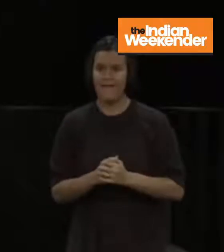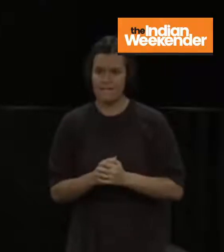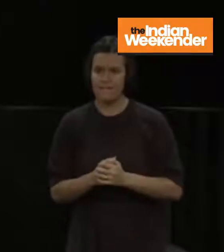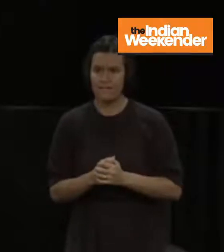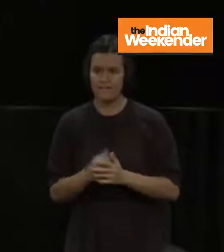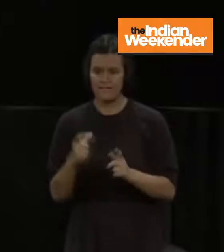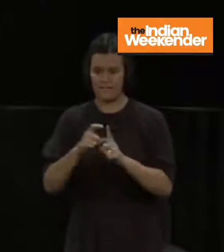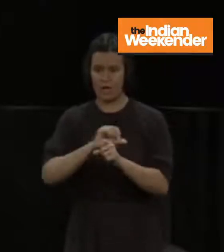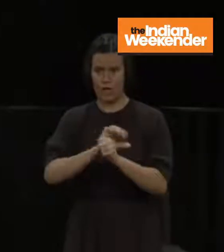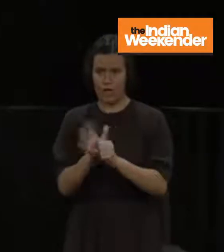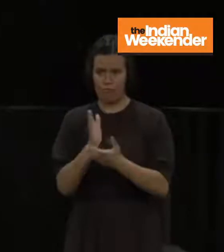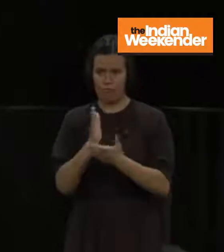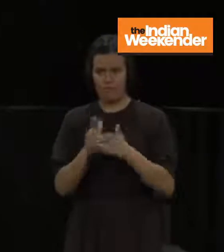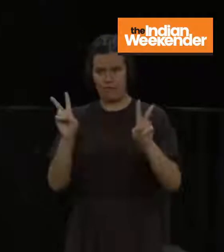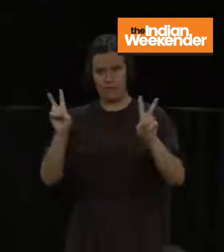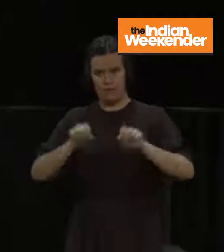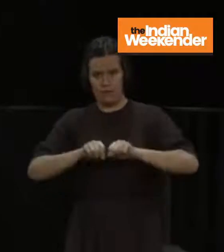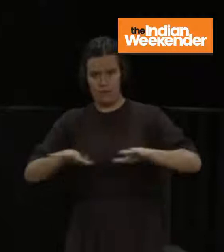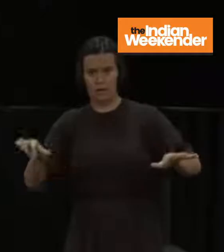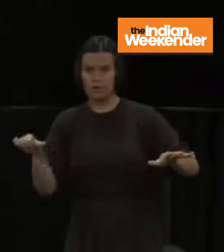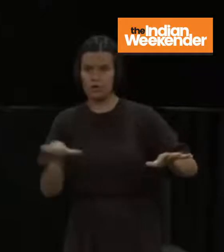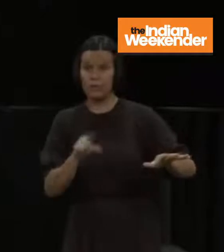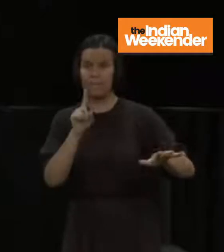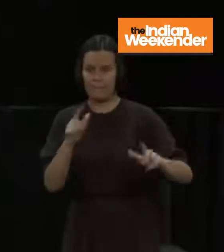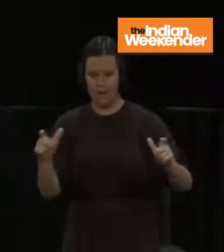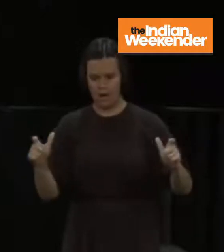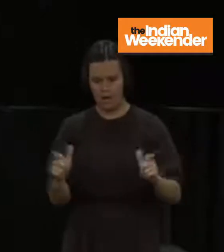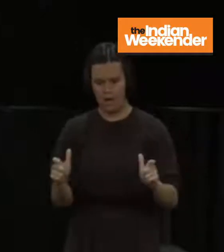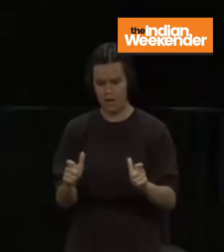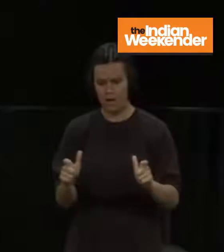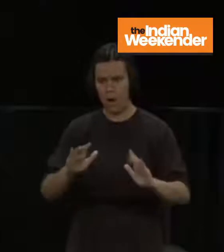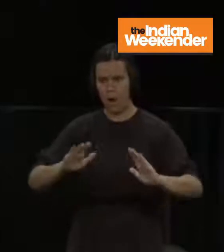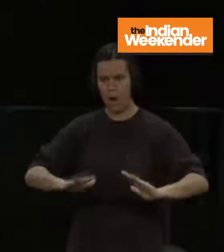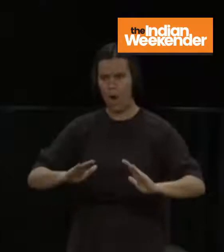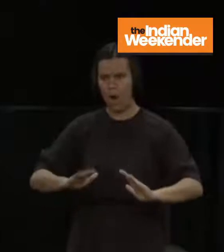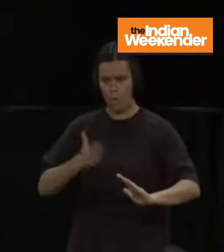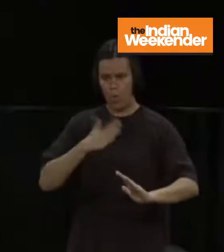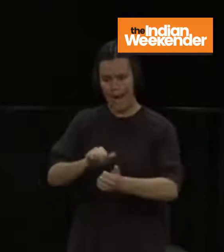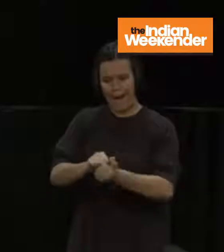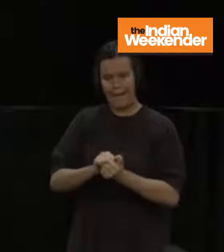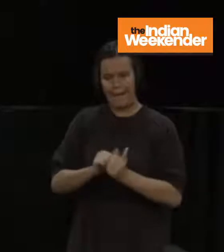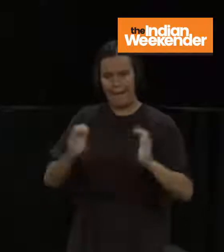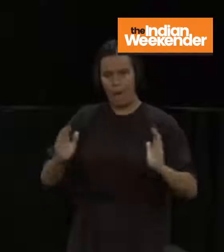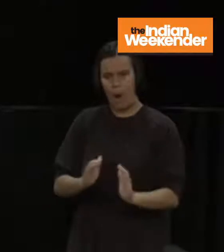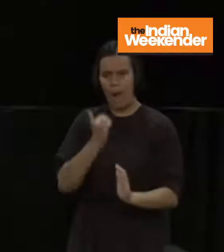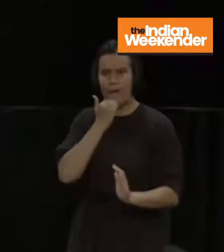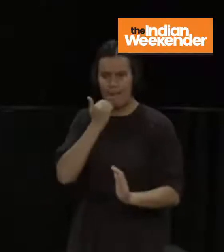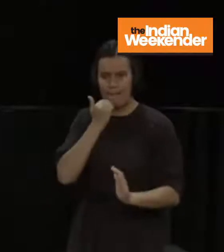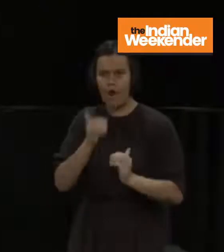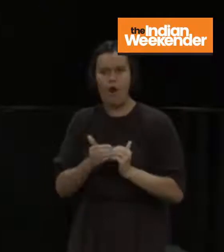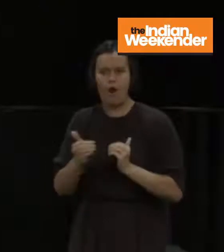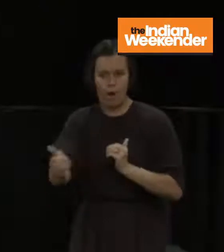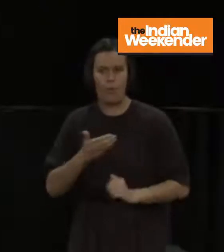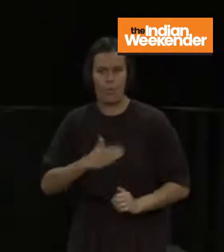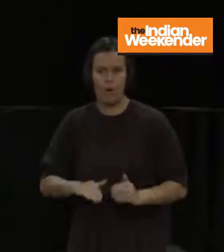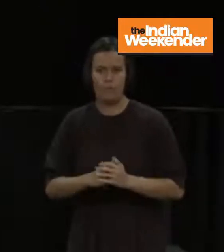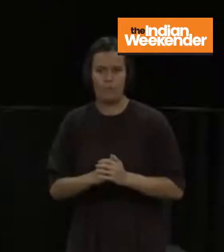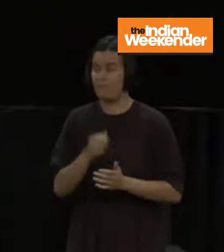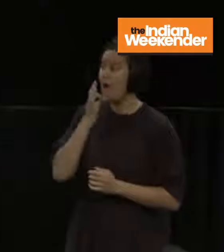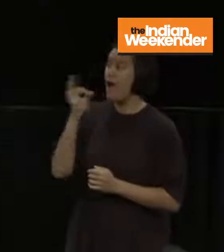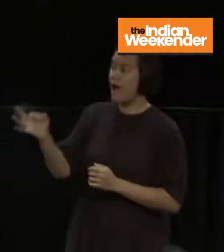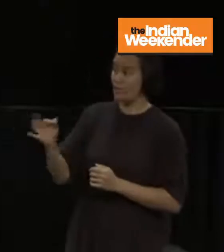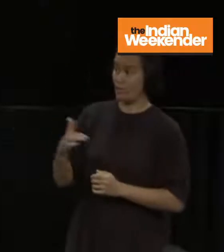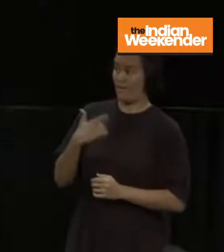of the virus, and we want to stay in that strong position as much as we can. Do you really expect people to stick to the 7 days